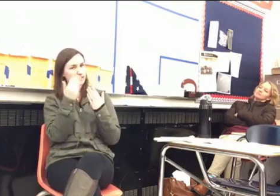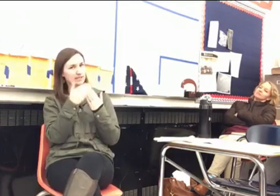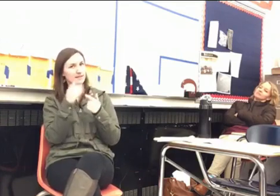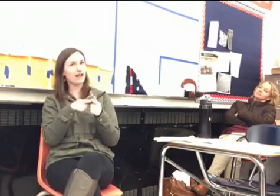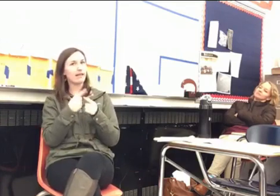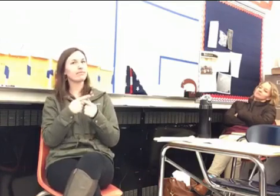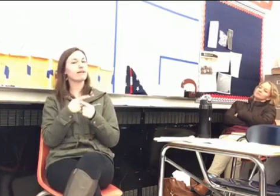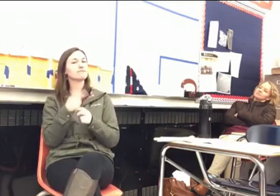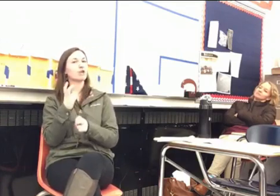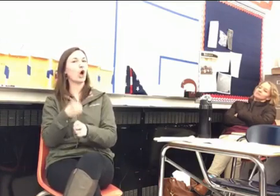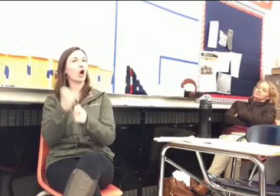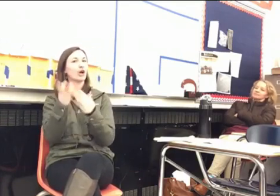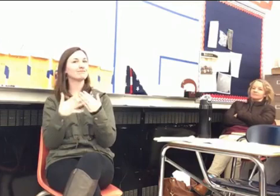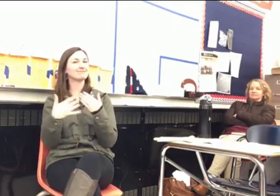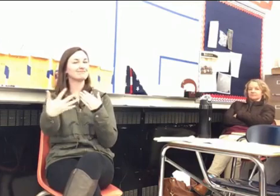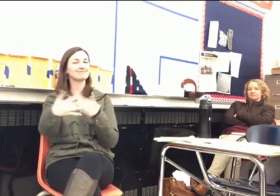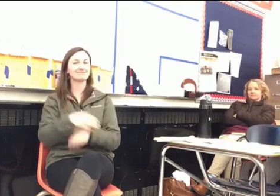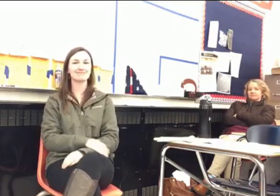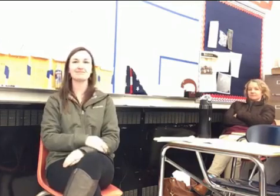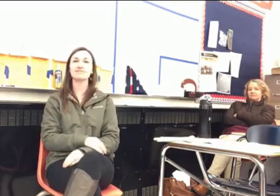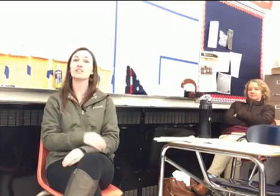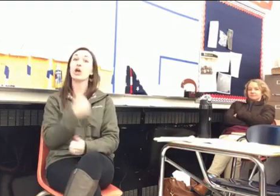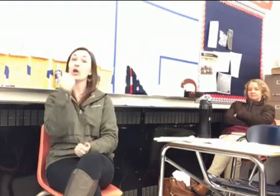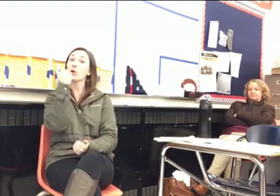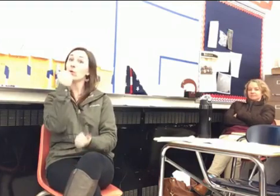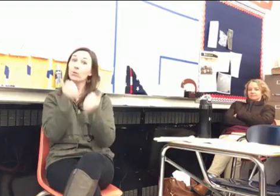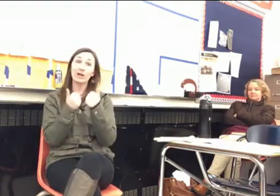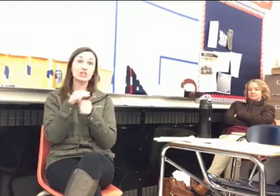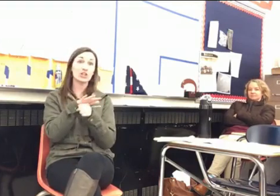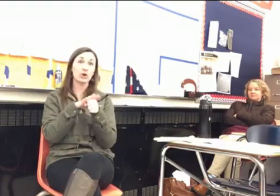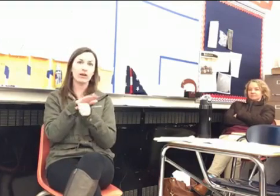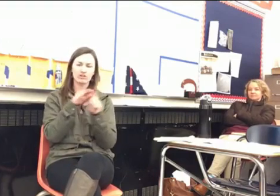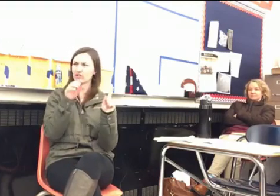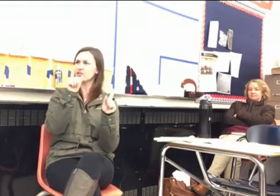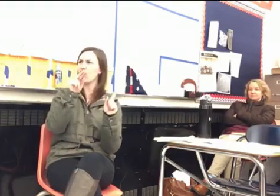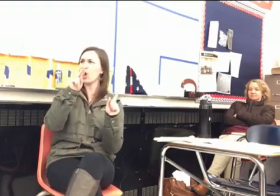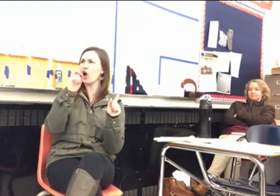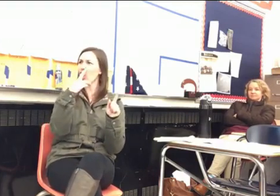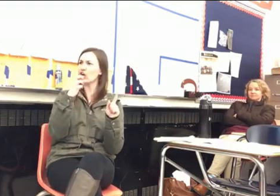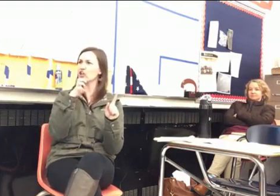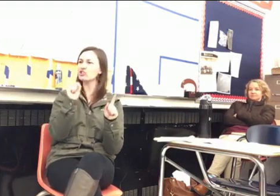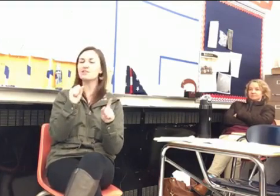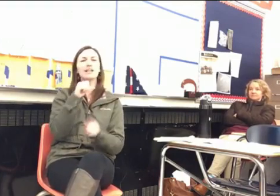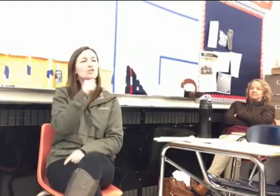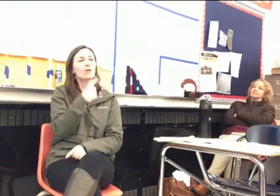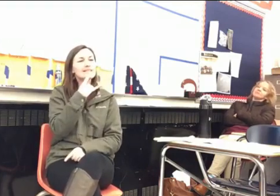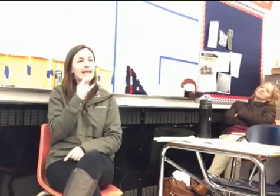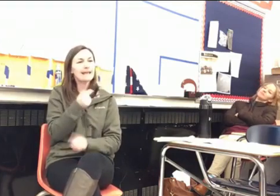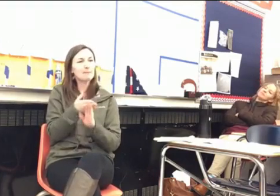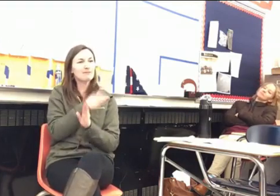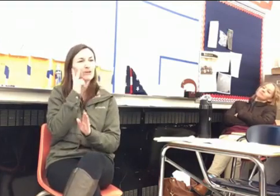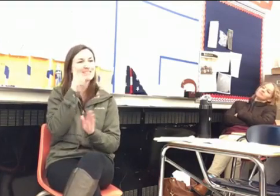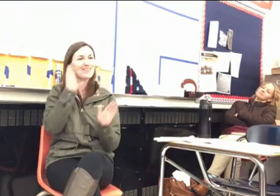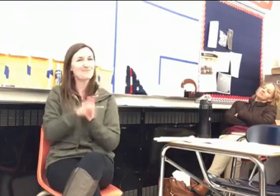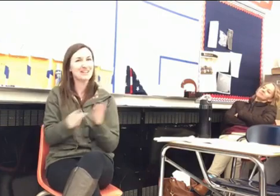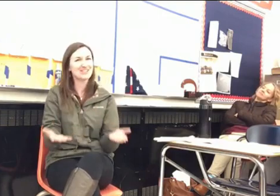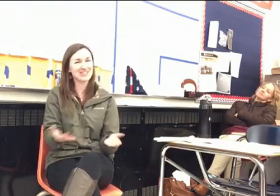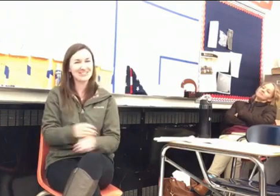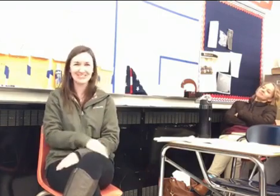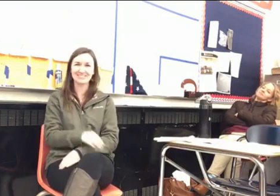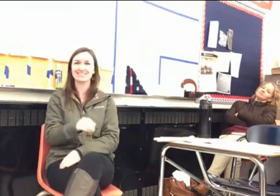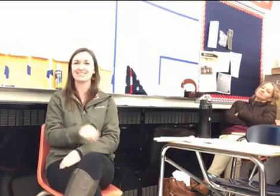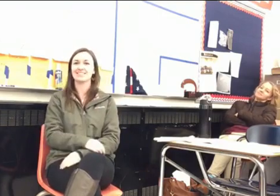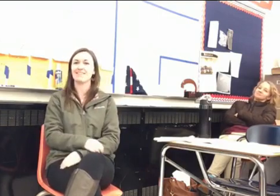it gets harder from here. Okay, what location... Okay, you can't don't just say words yet. I haven't shown you the picture